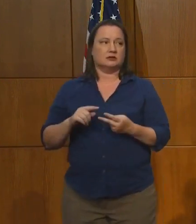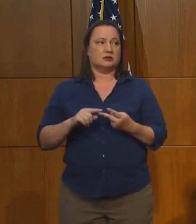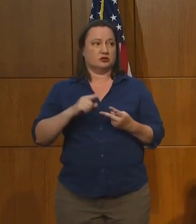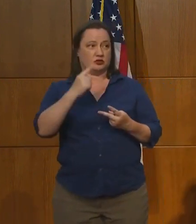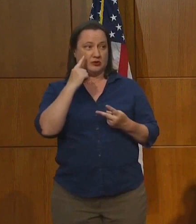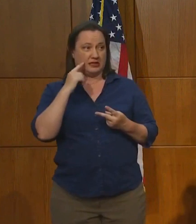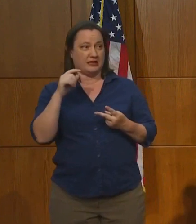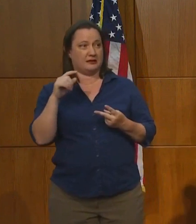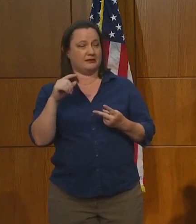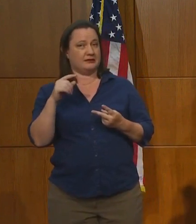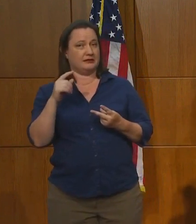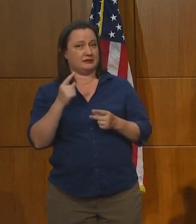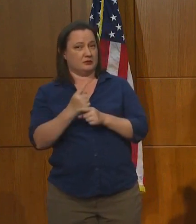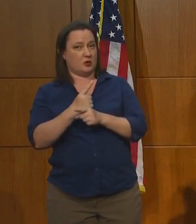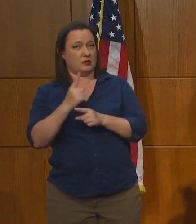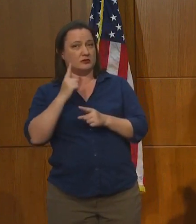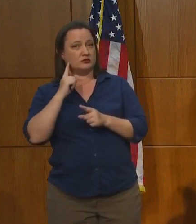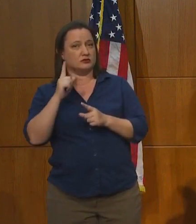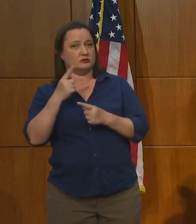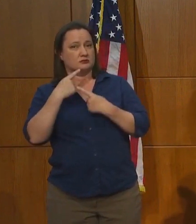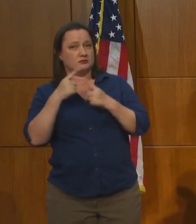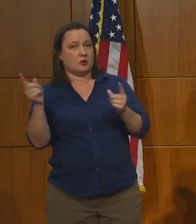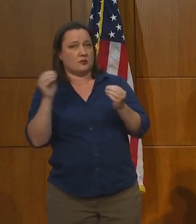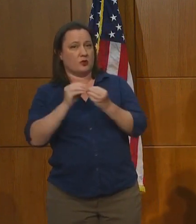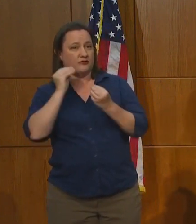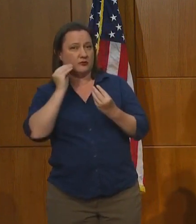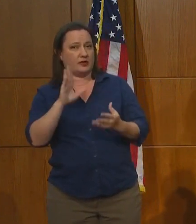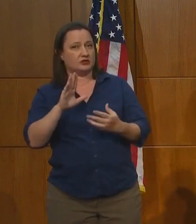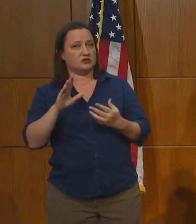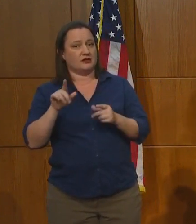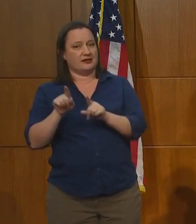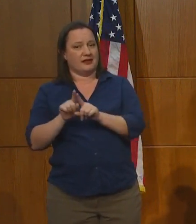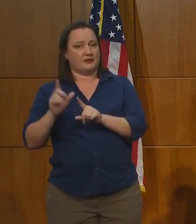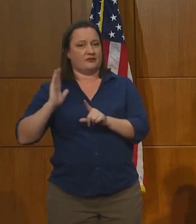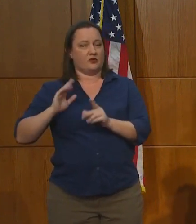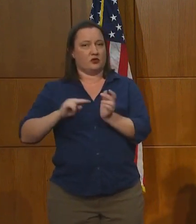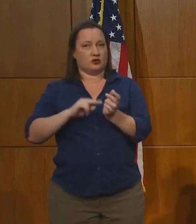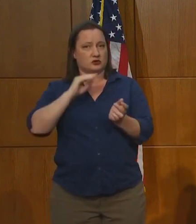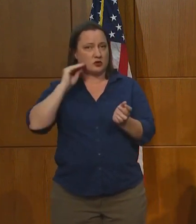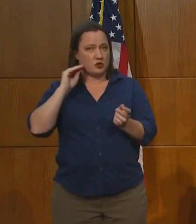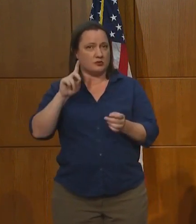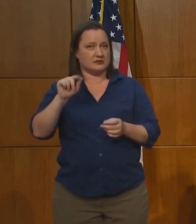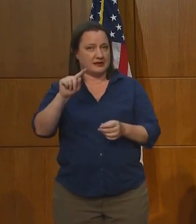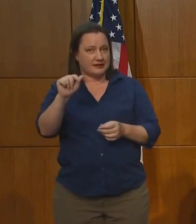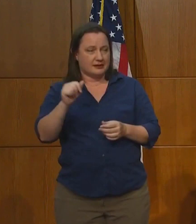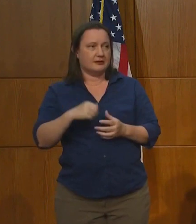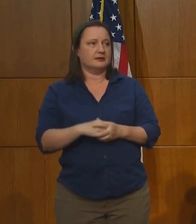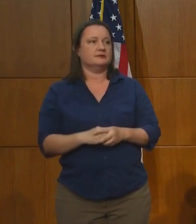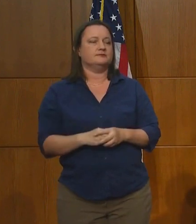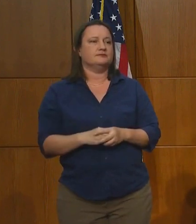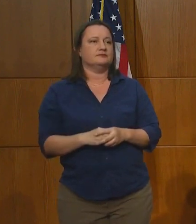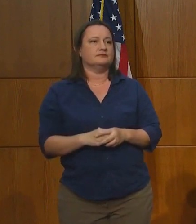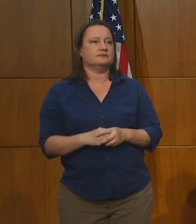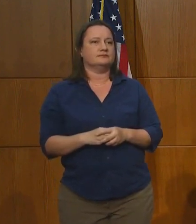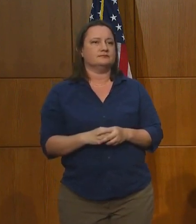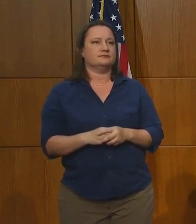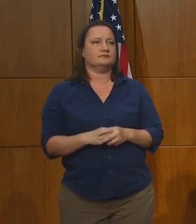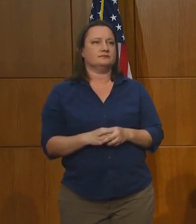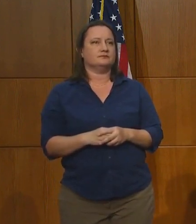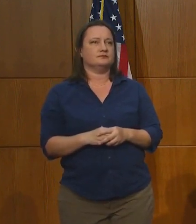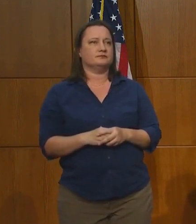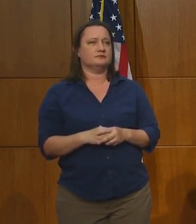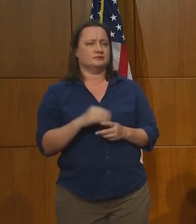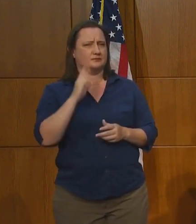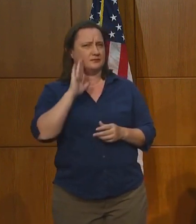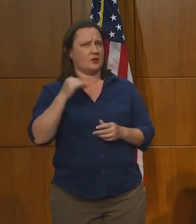nursing home data. Kate, we've talked about before, transparency is important. I'm going to let Dr. Oliver answer